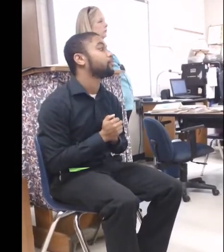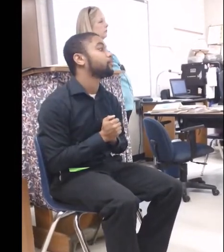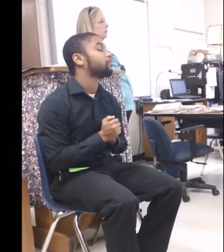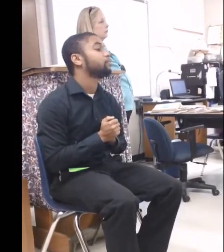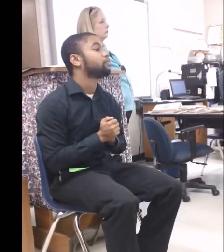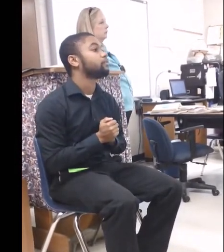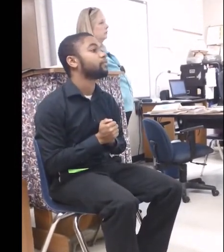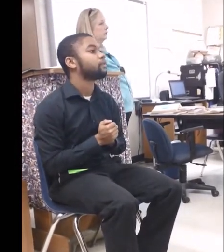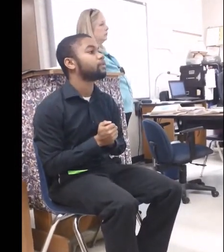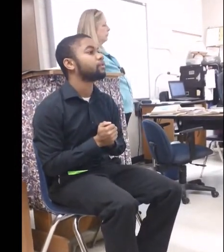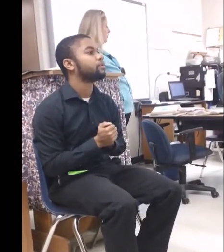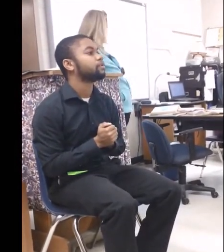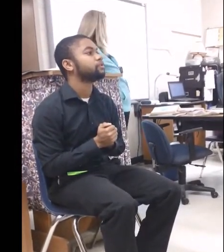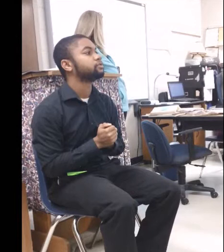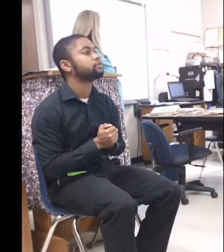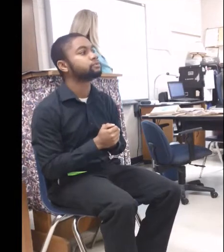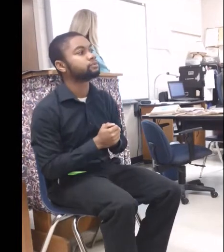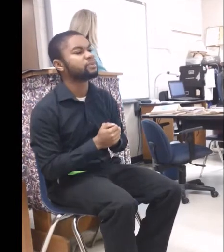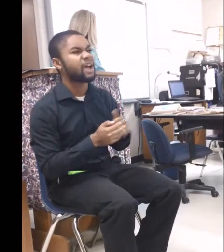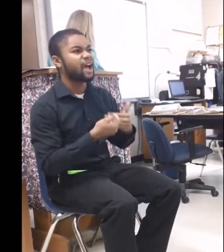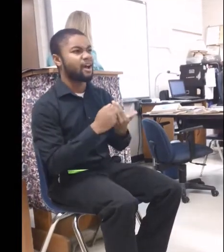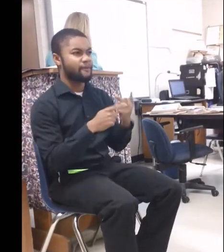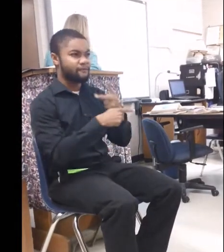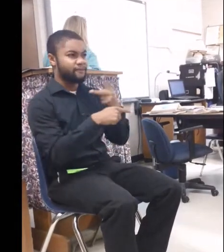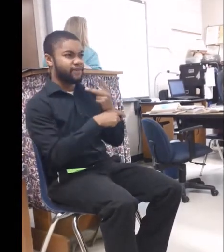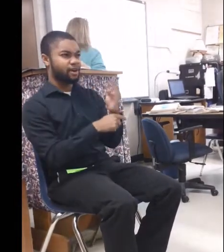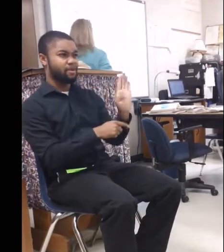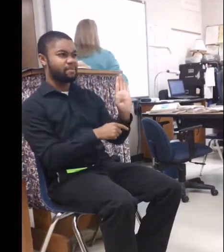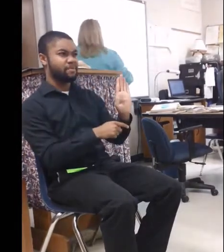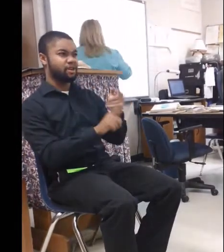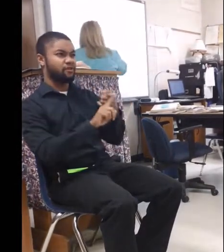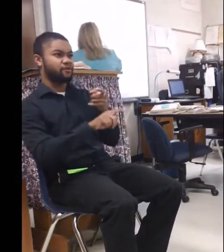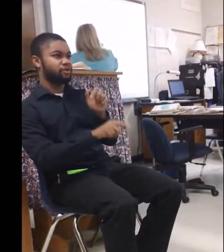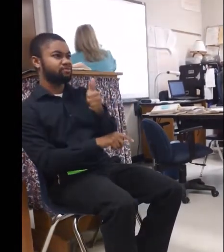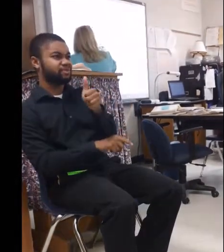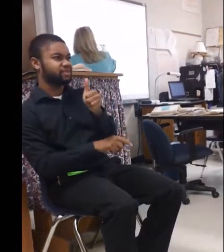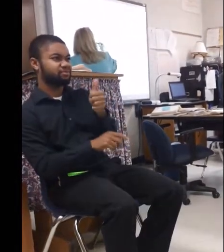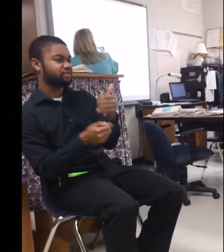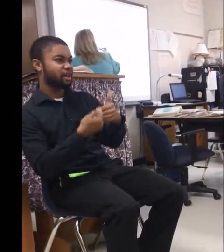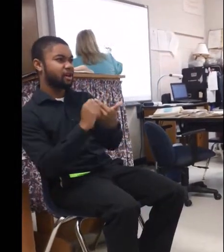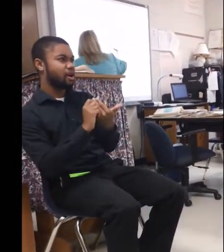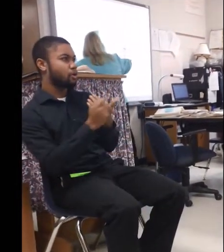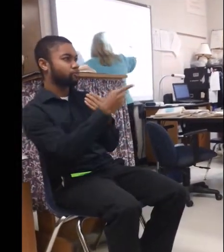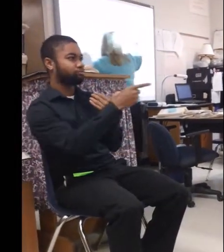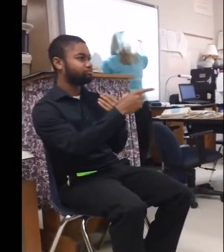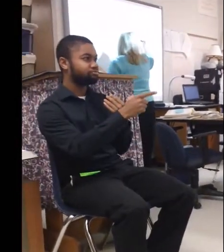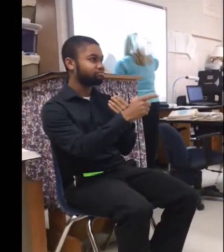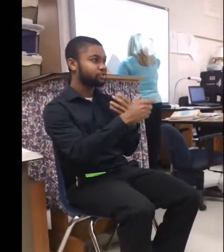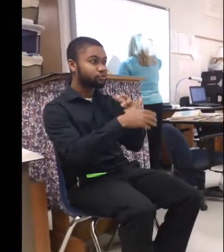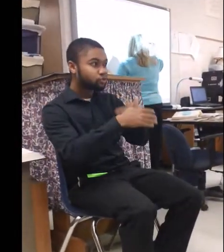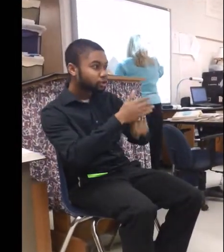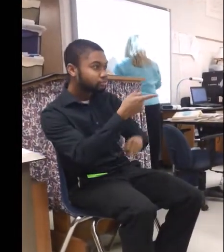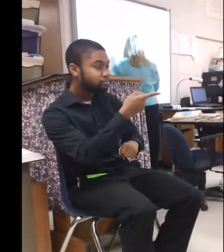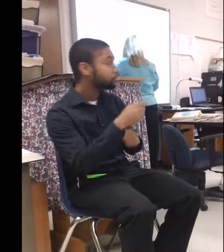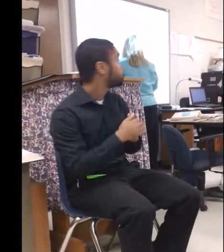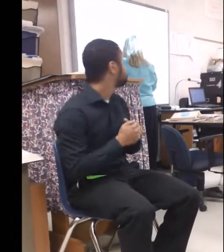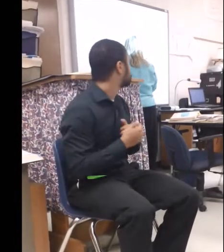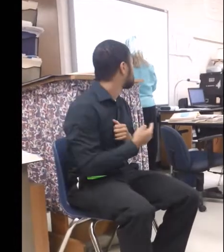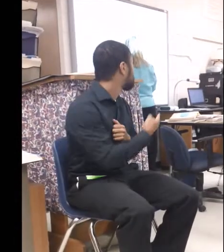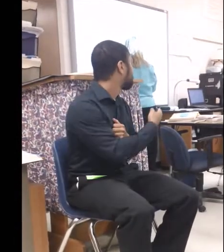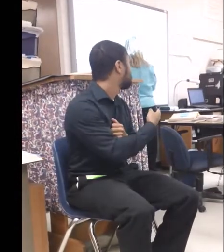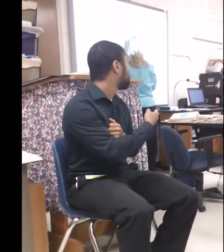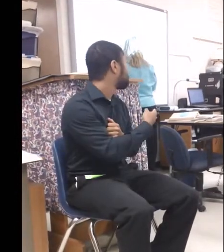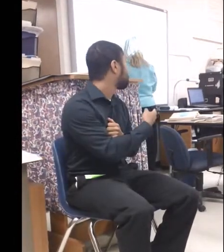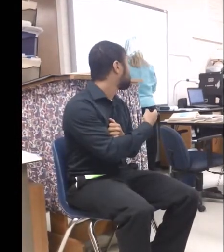Wait, how'd you get B over 10? Did you subtract? If you have a B2 and you have a B1,